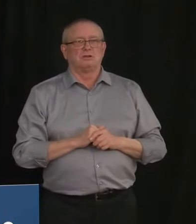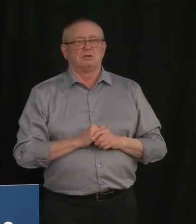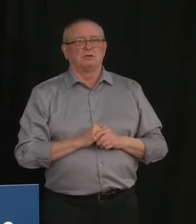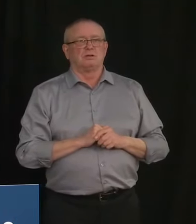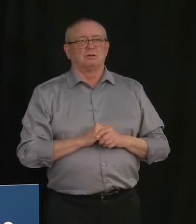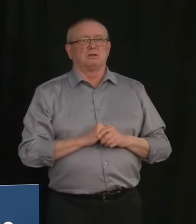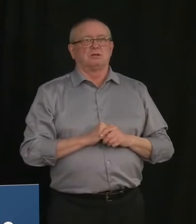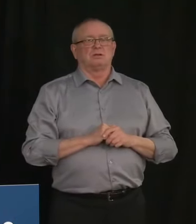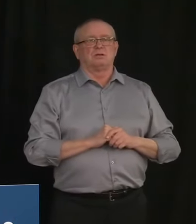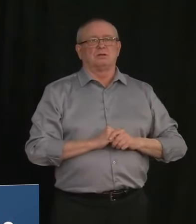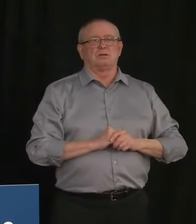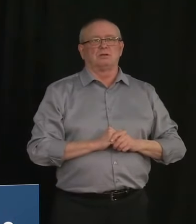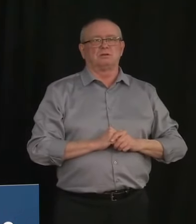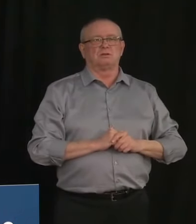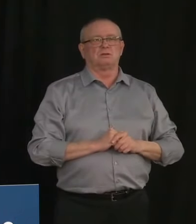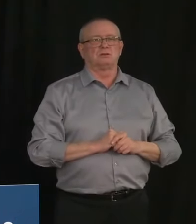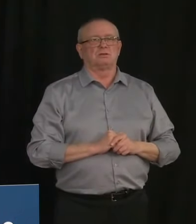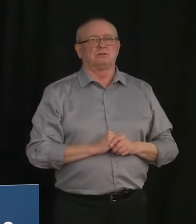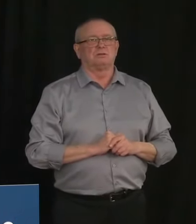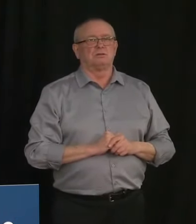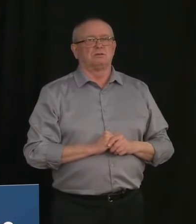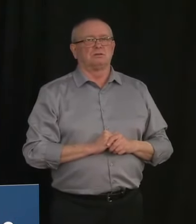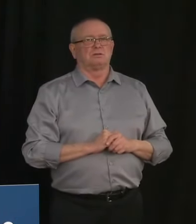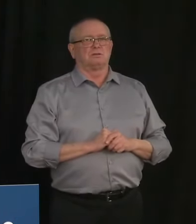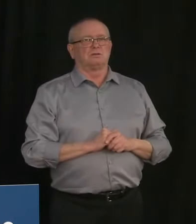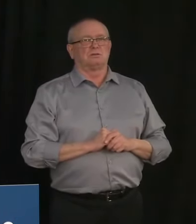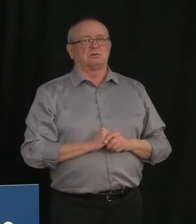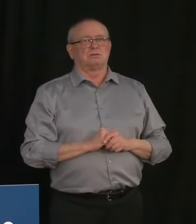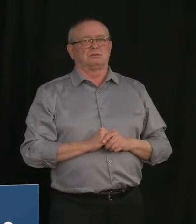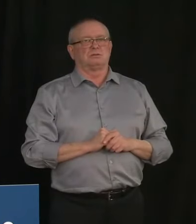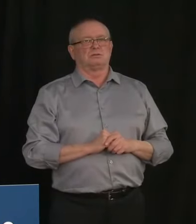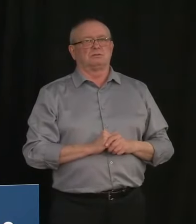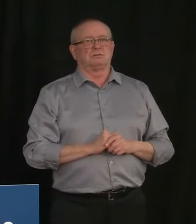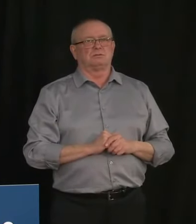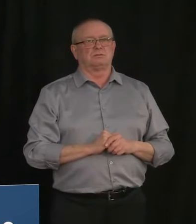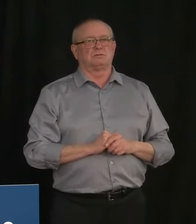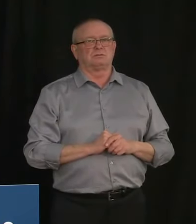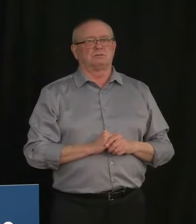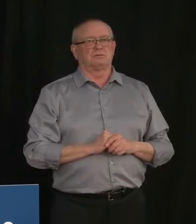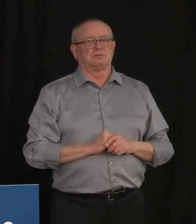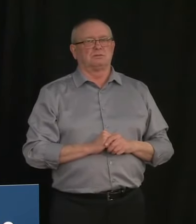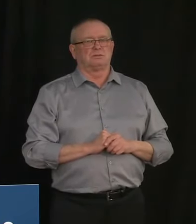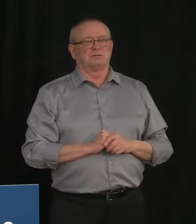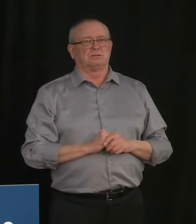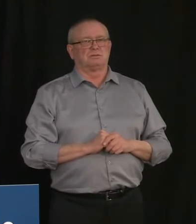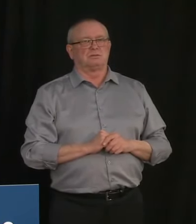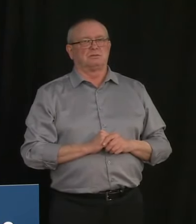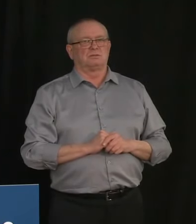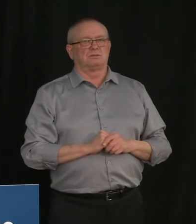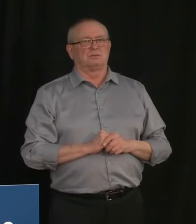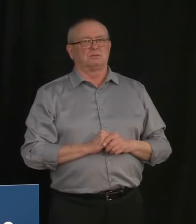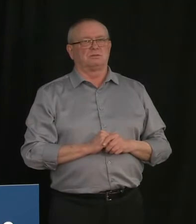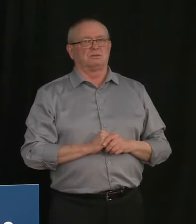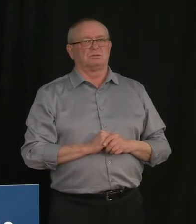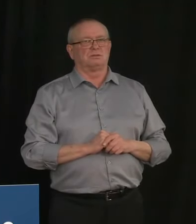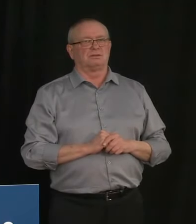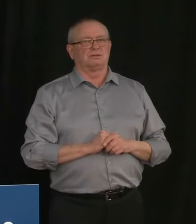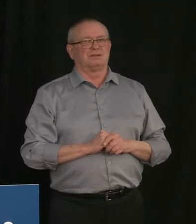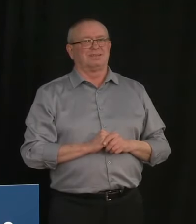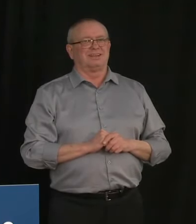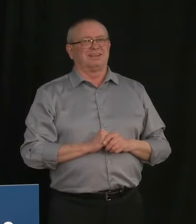these individuals would start their 14-day quarantine on the day that the positive case enters isolation